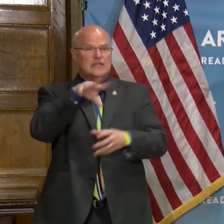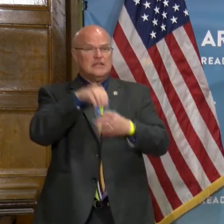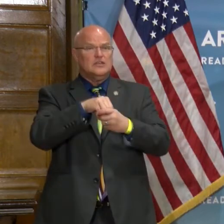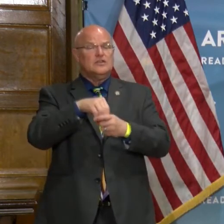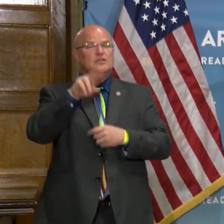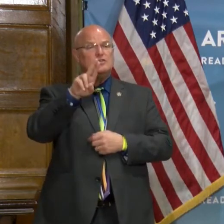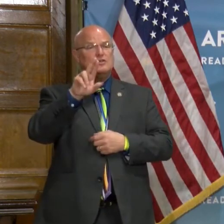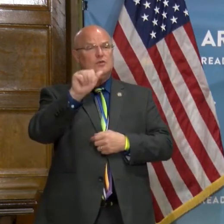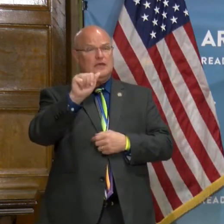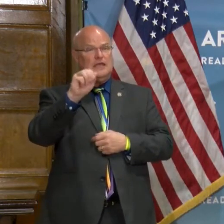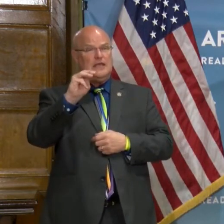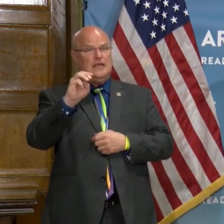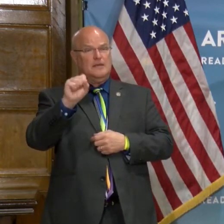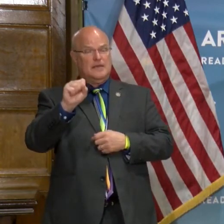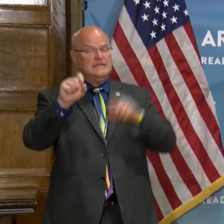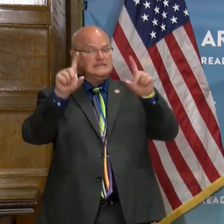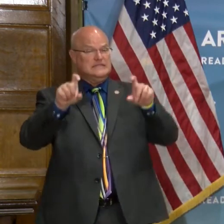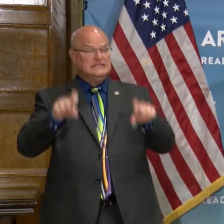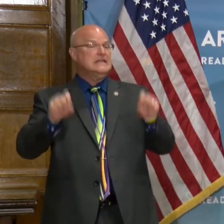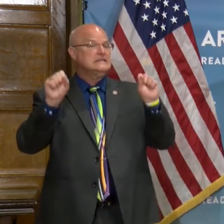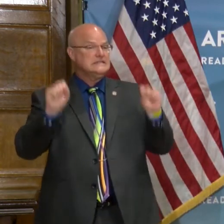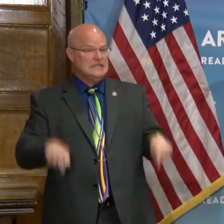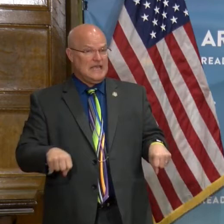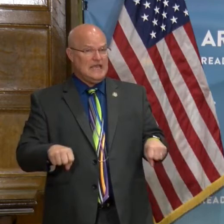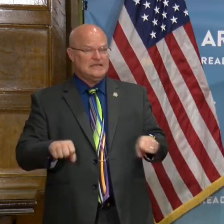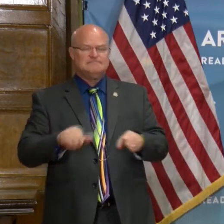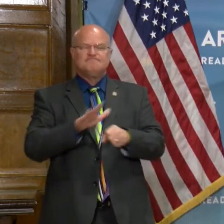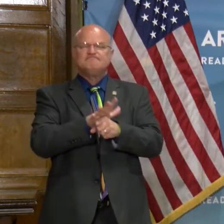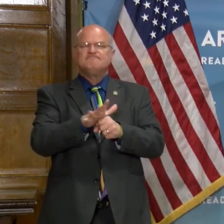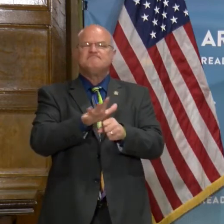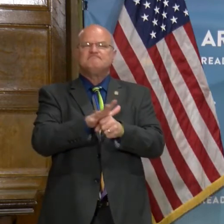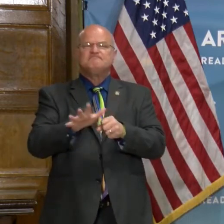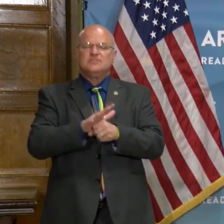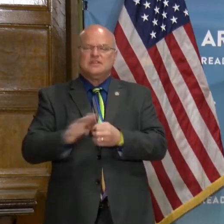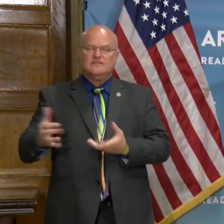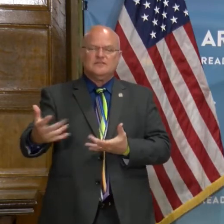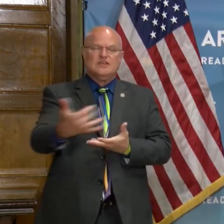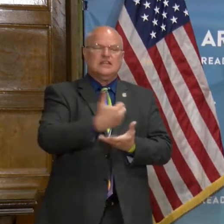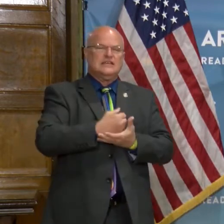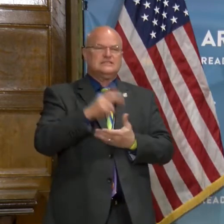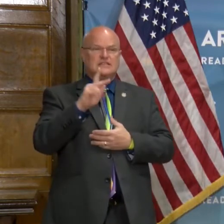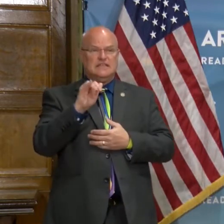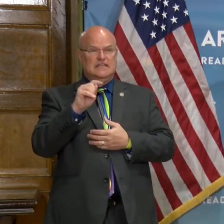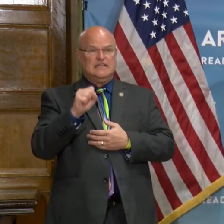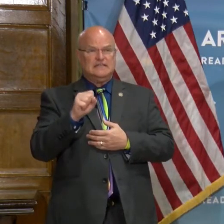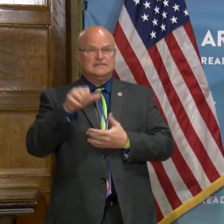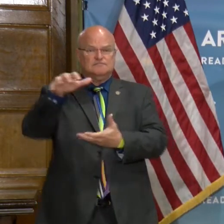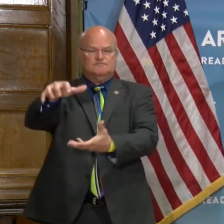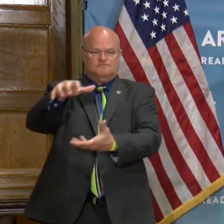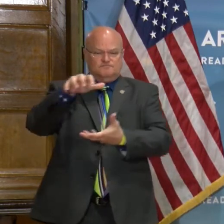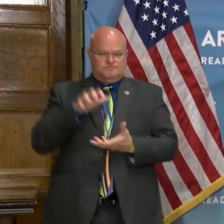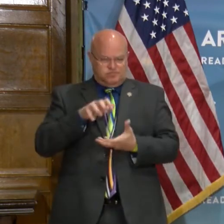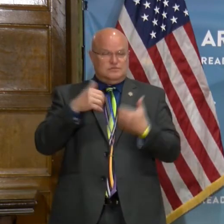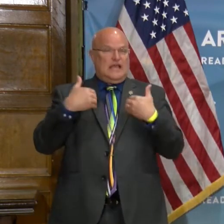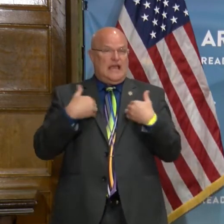have testing capacity. We have plenty of the collection kits. We received a large number